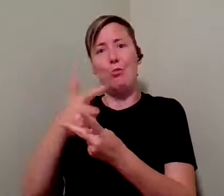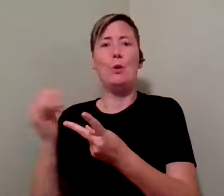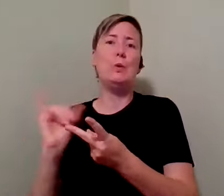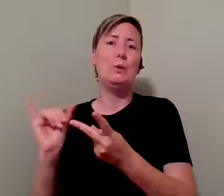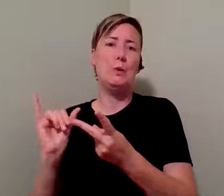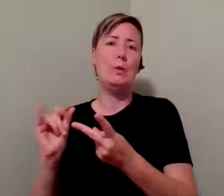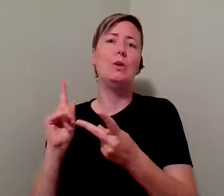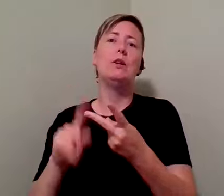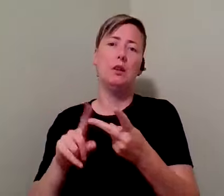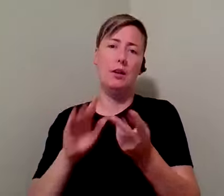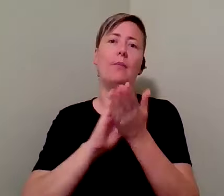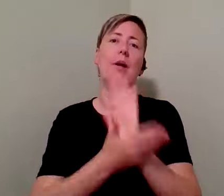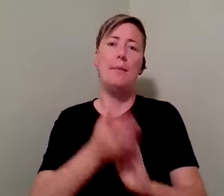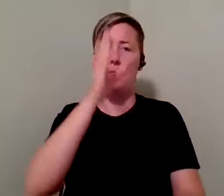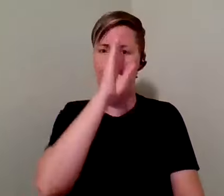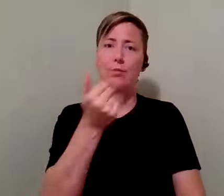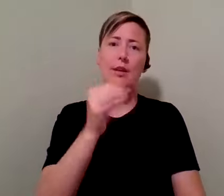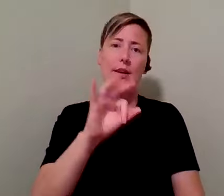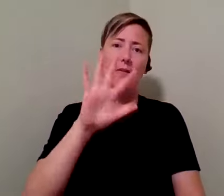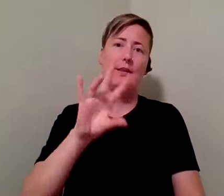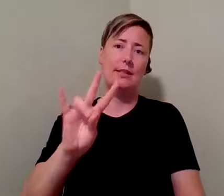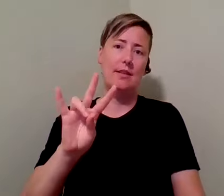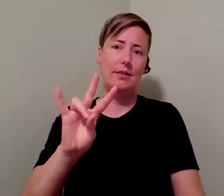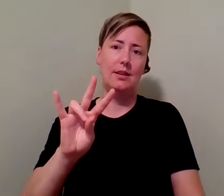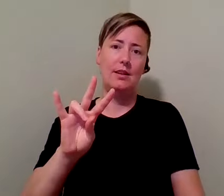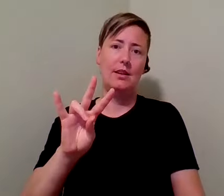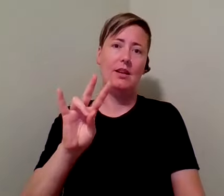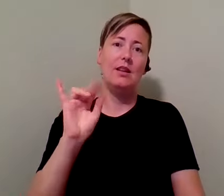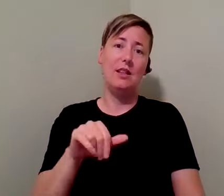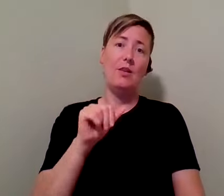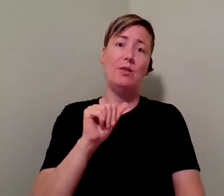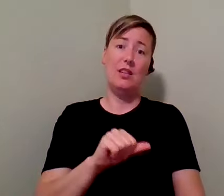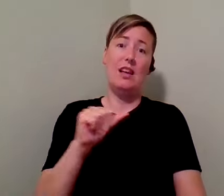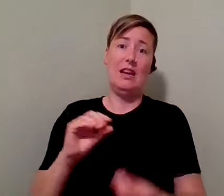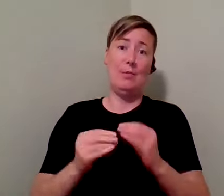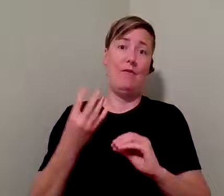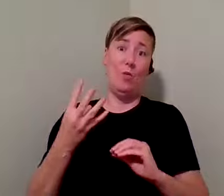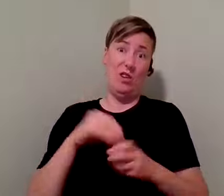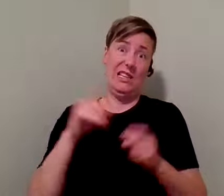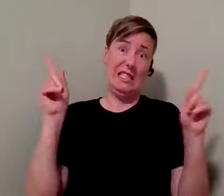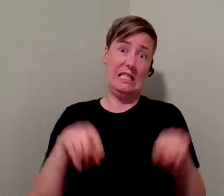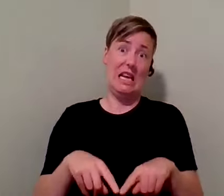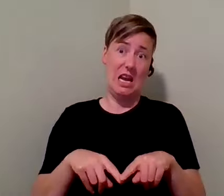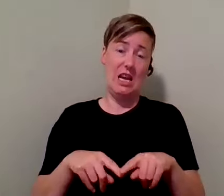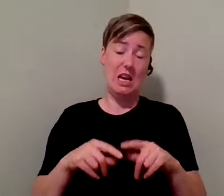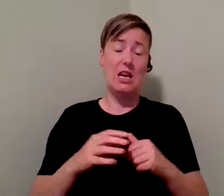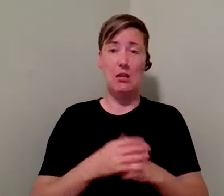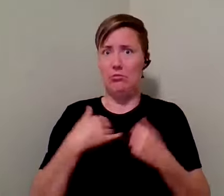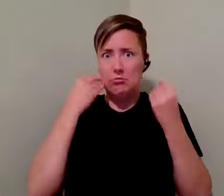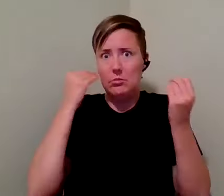in 1957. He was AA number 4 in India. I had no clue. So she of course knew